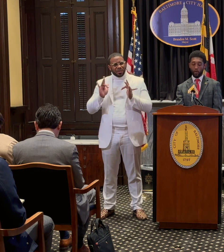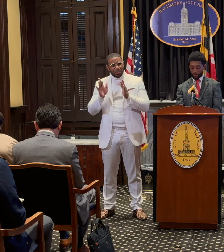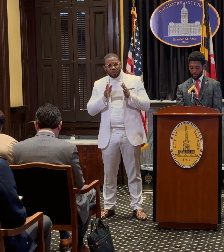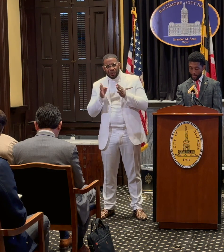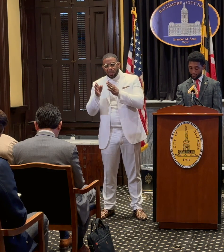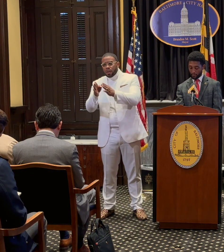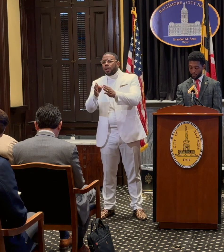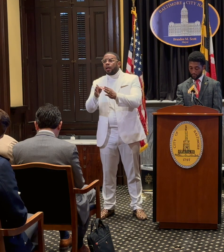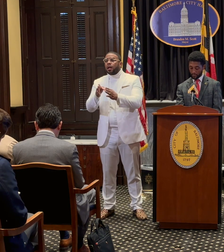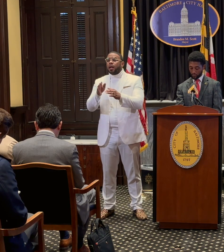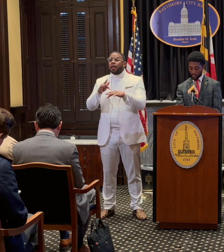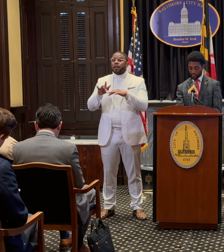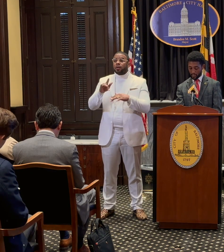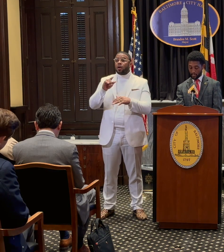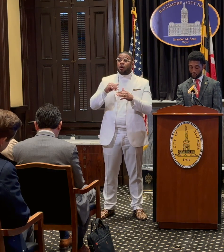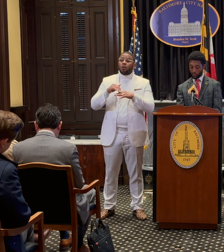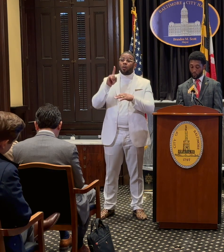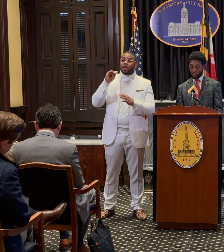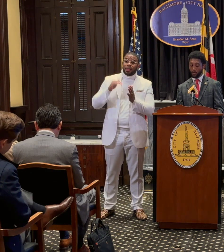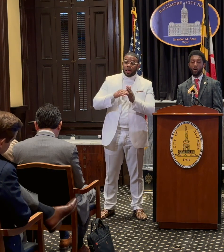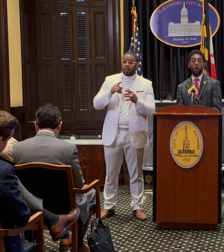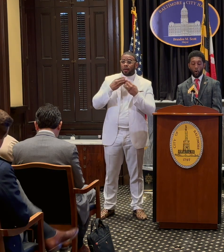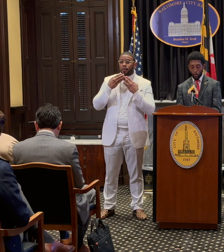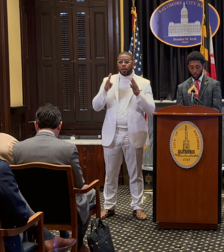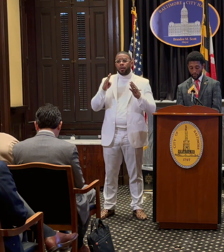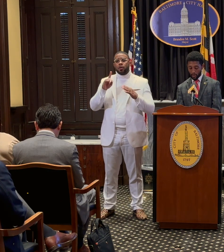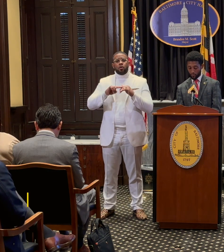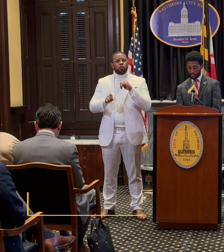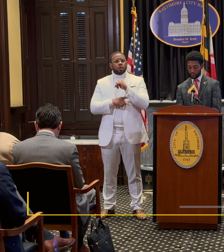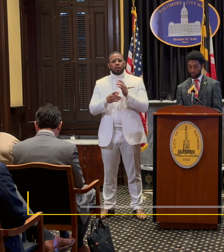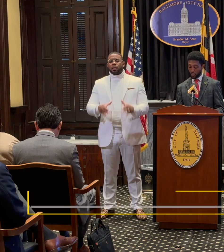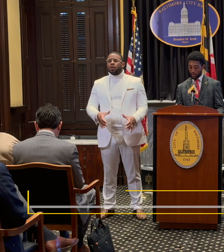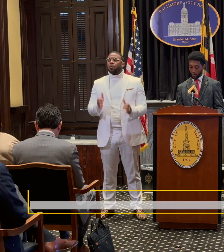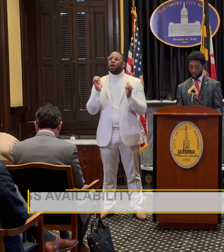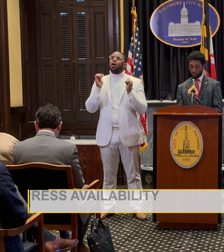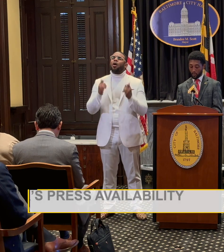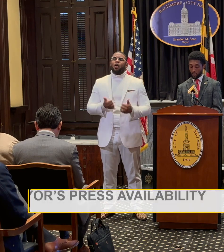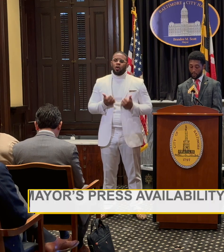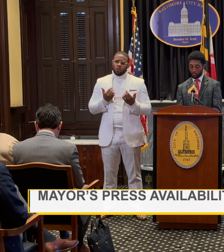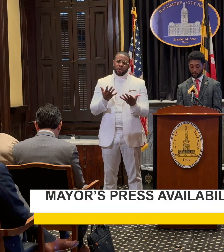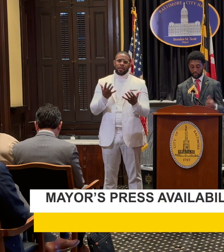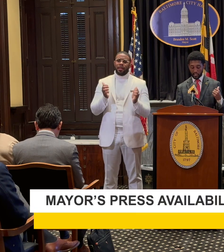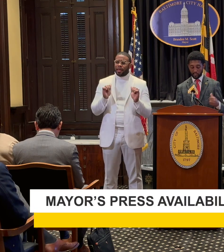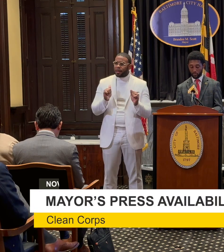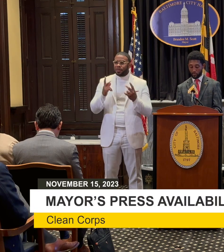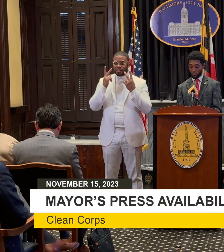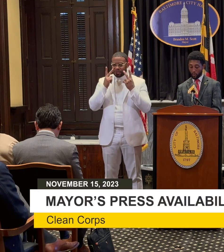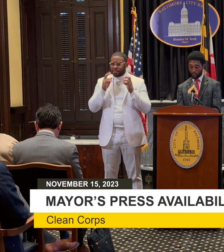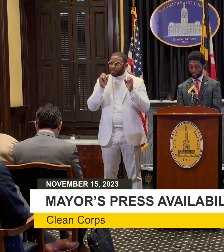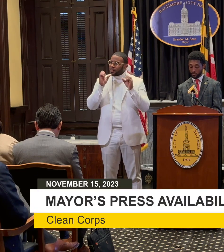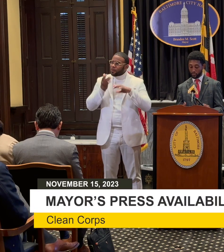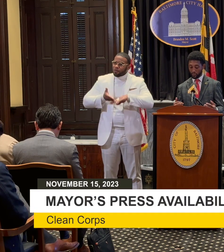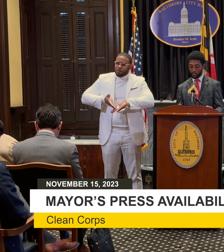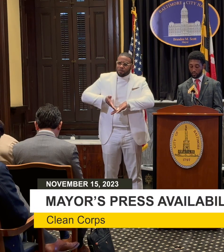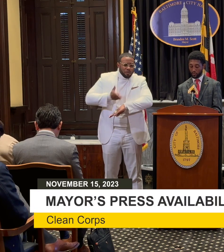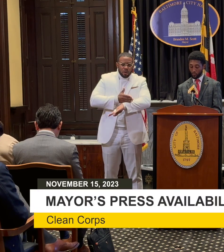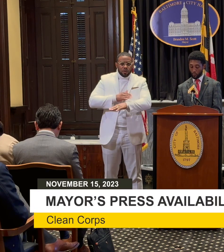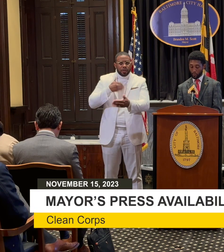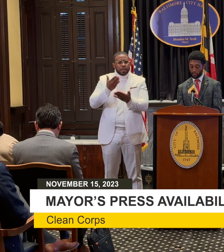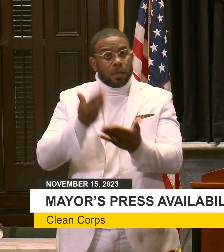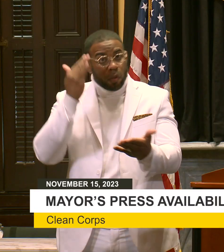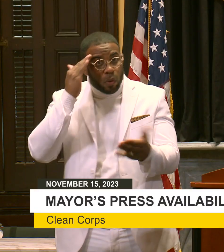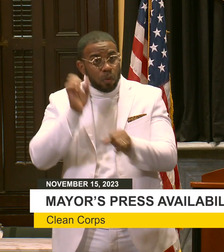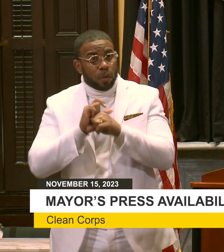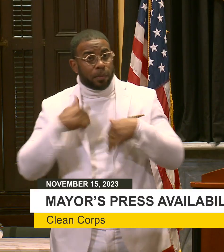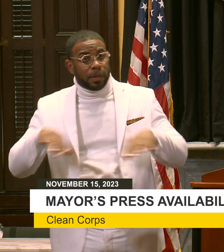over 1,000 public trash cans. We want all of our residents are able to see this incredible progress, to get to know the